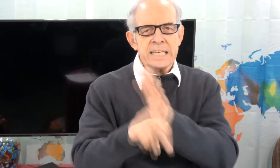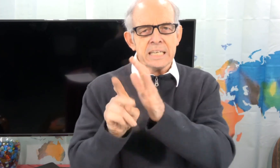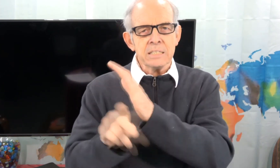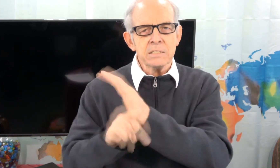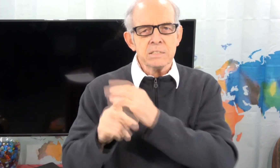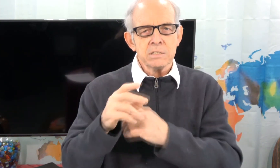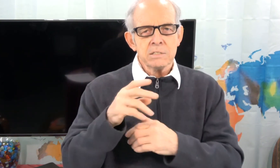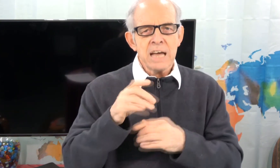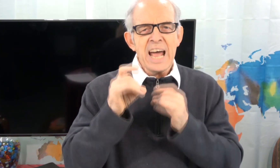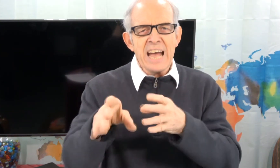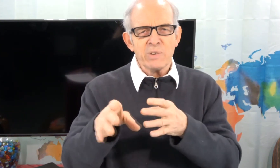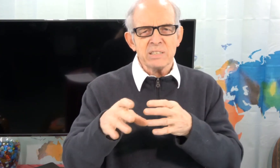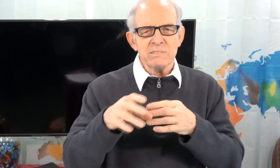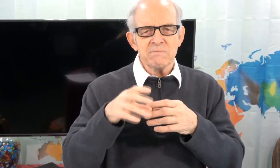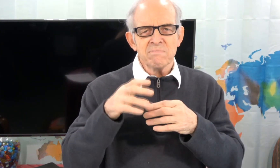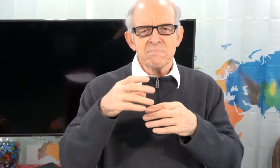Killing, hatred,